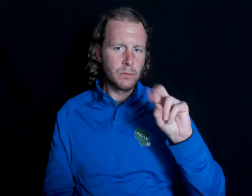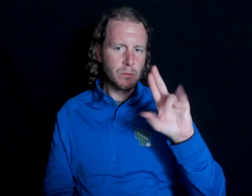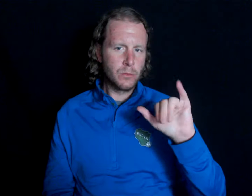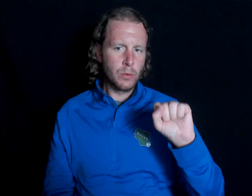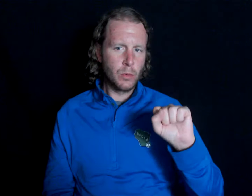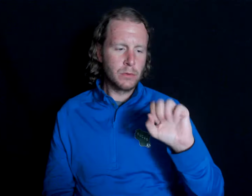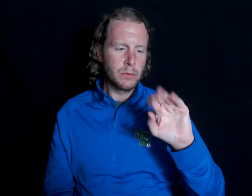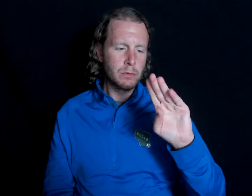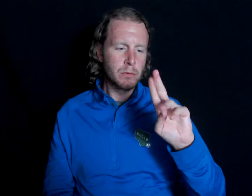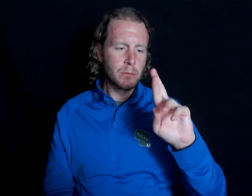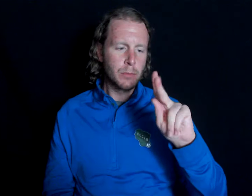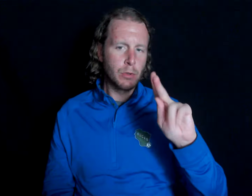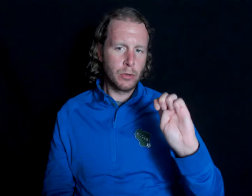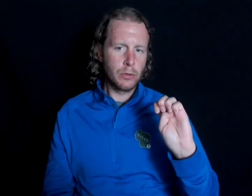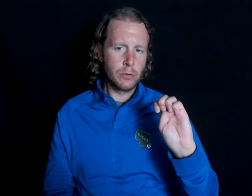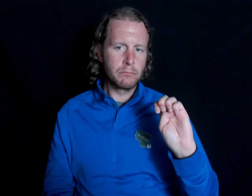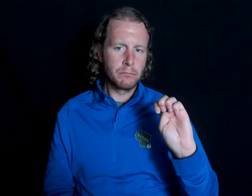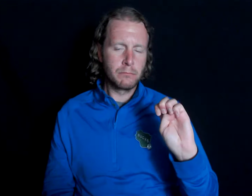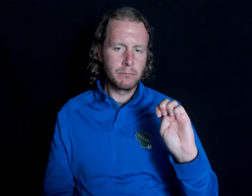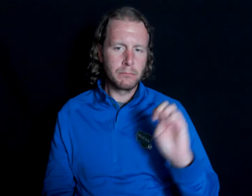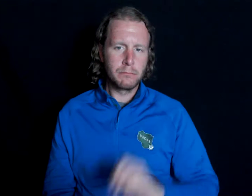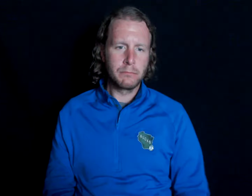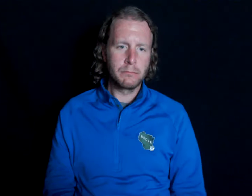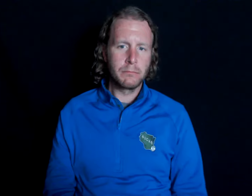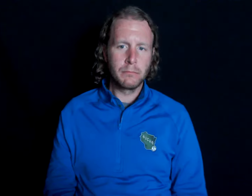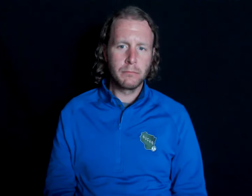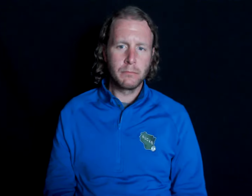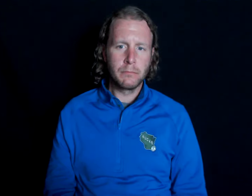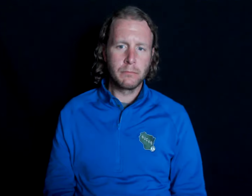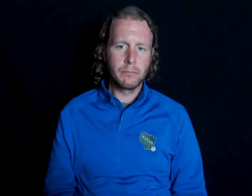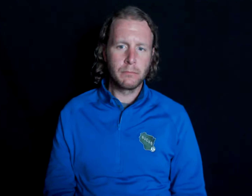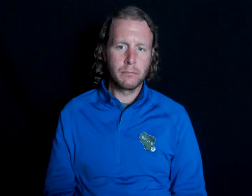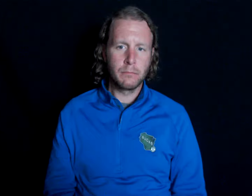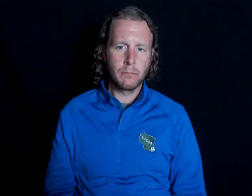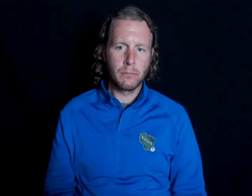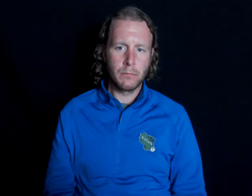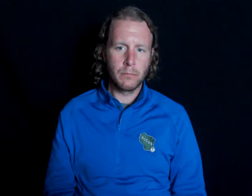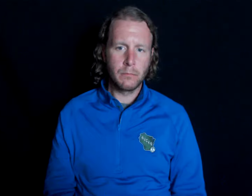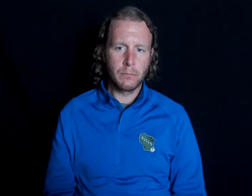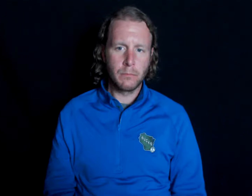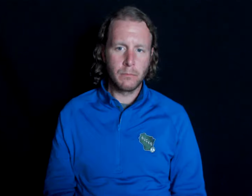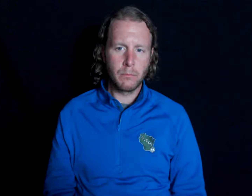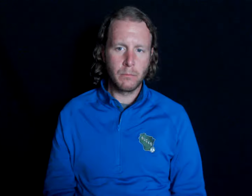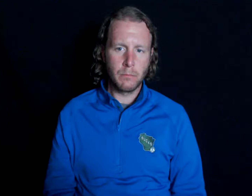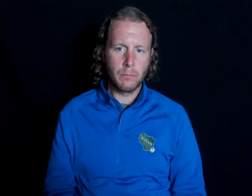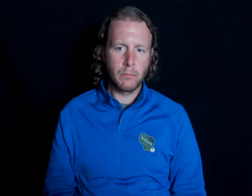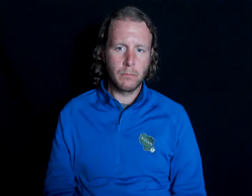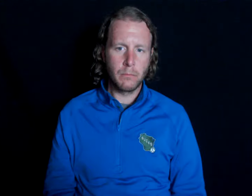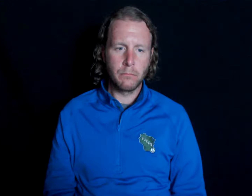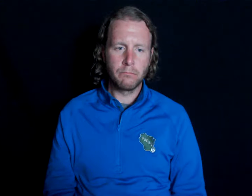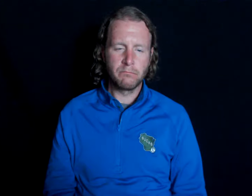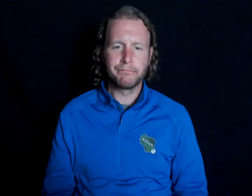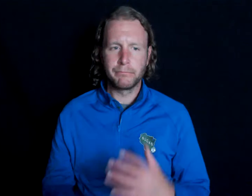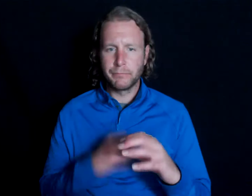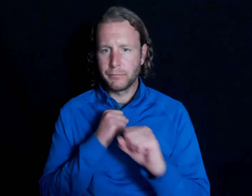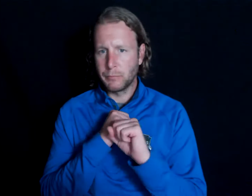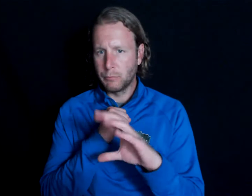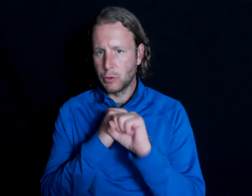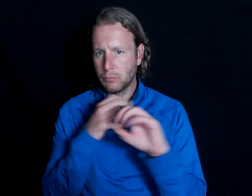Verizon knows how to build unlimited right. You start with the network J.D. Power is named the most awarded for network quality 25 times in a row.